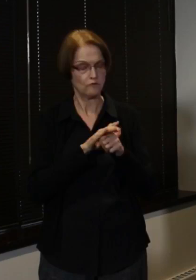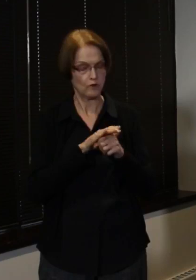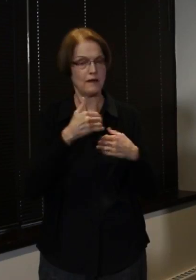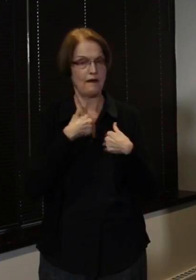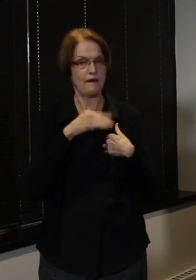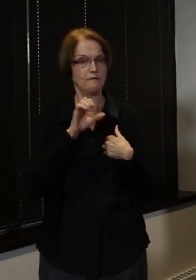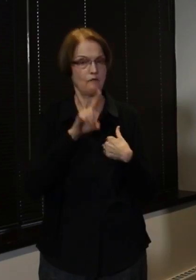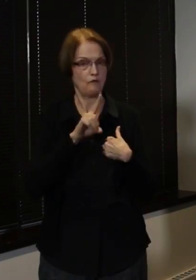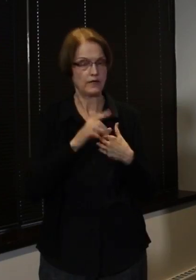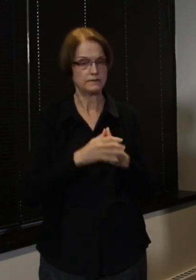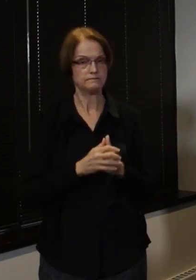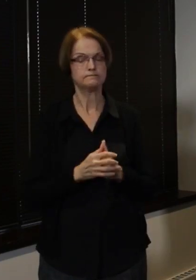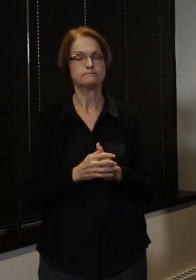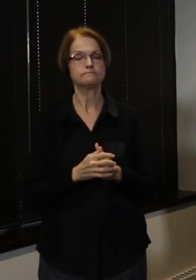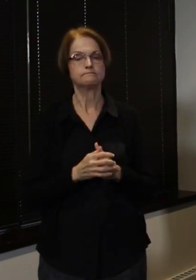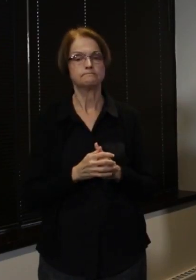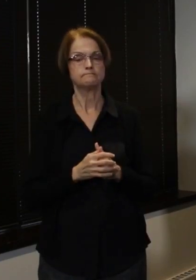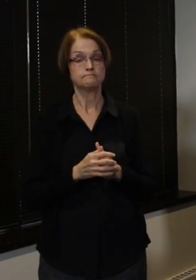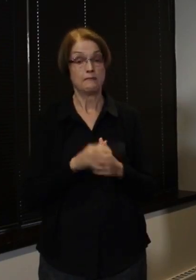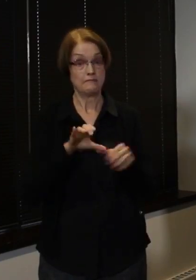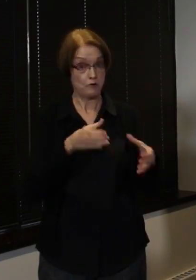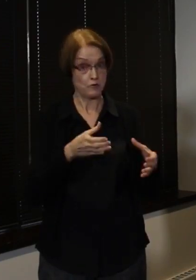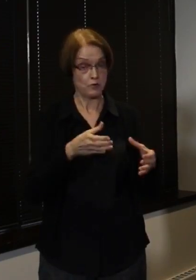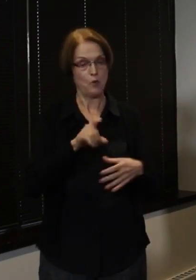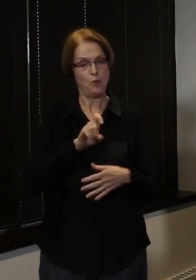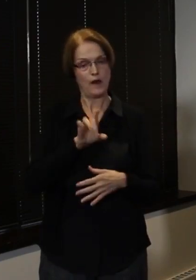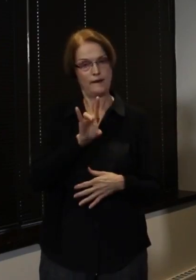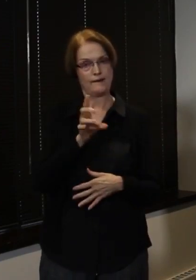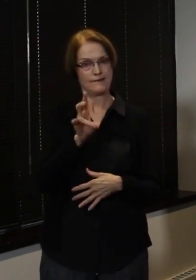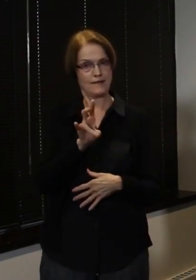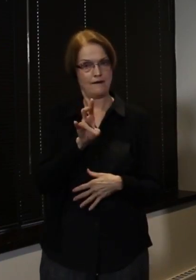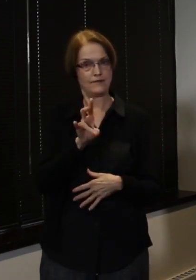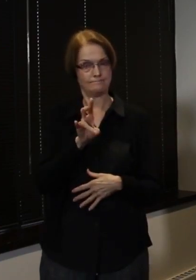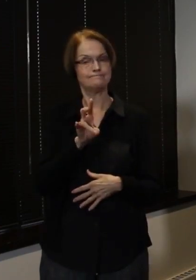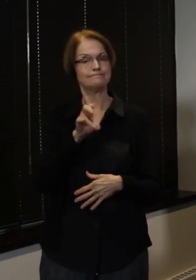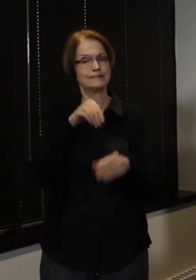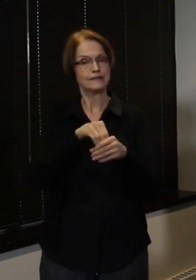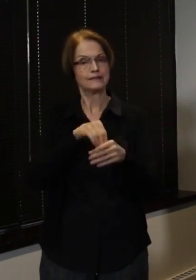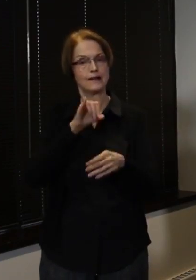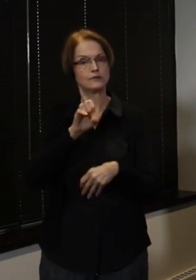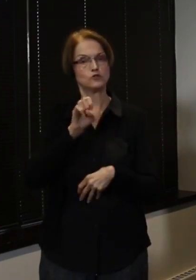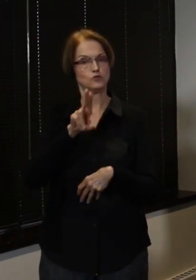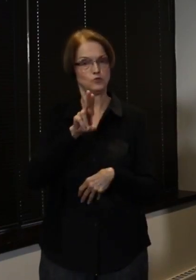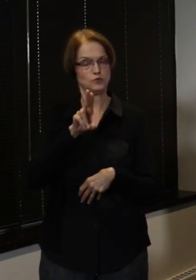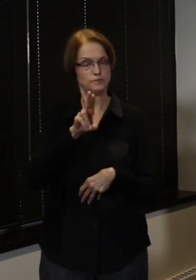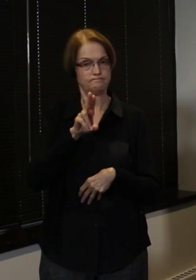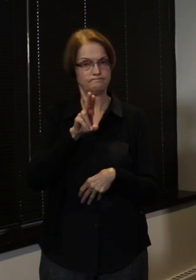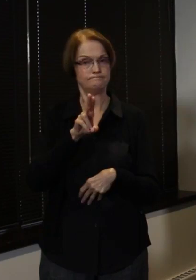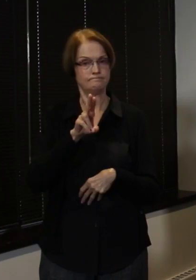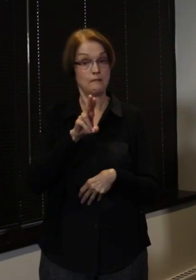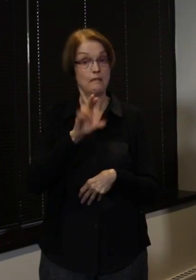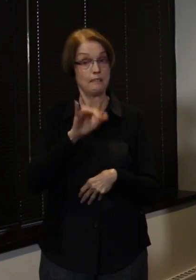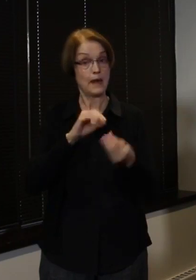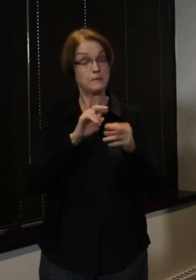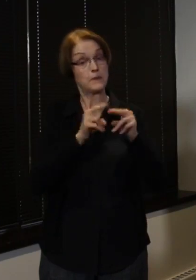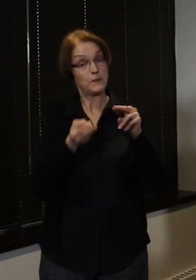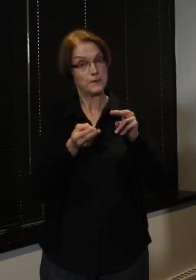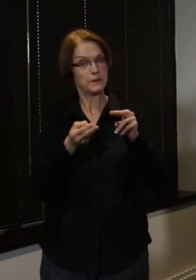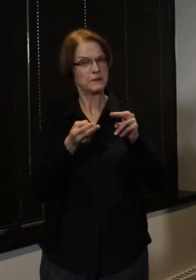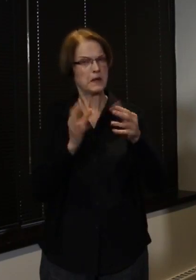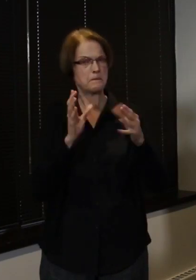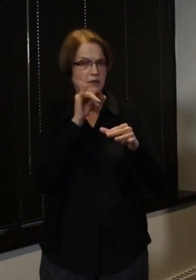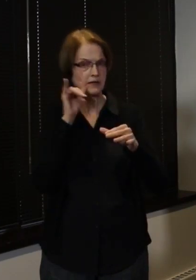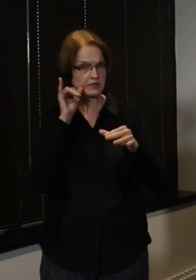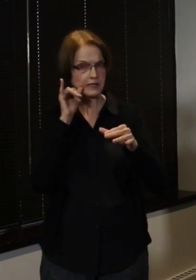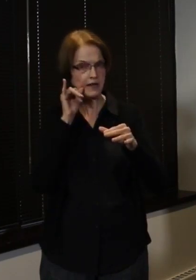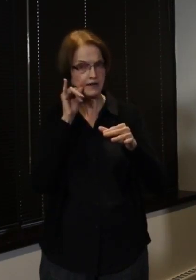COVID positive. We have 187 COVID patients in our intensive care units, which is down slightly from yesterday